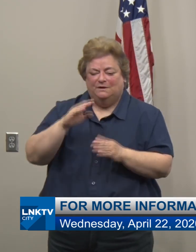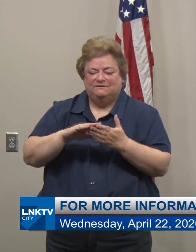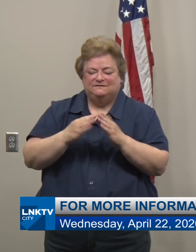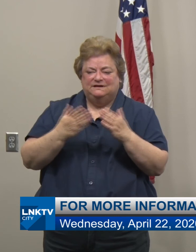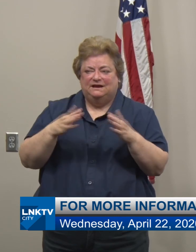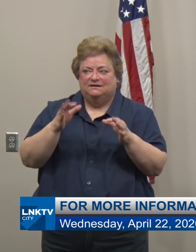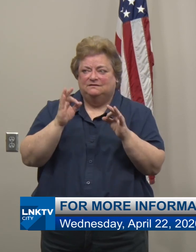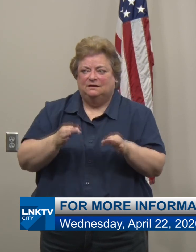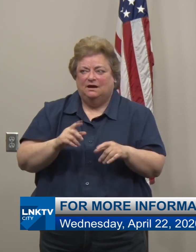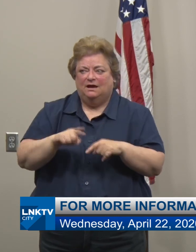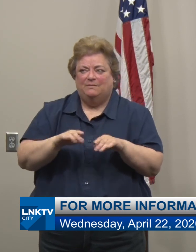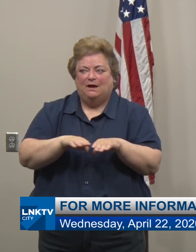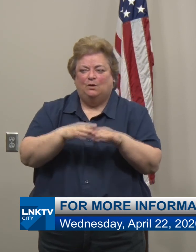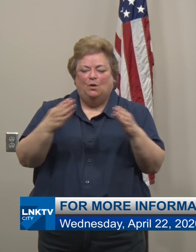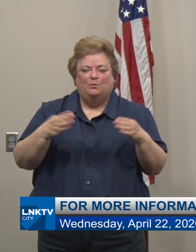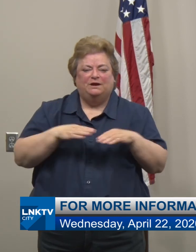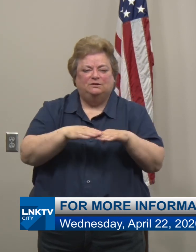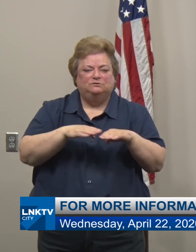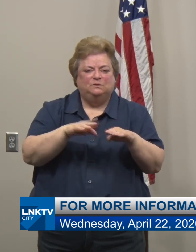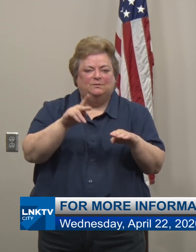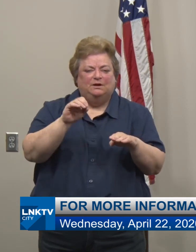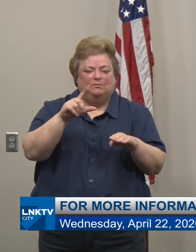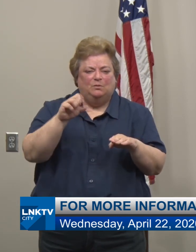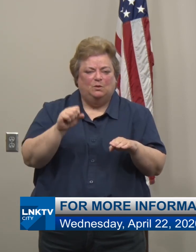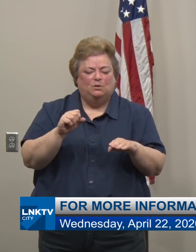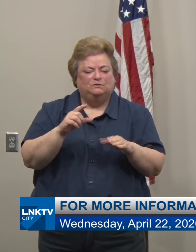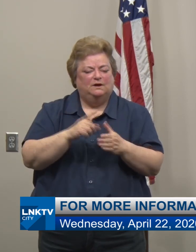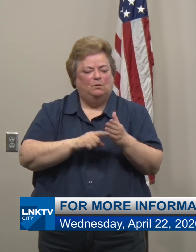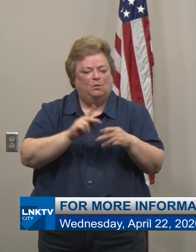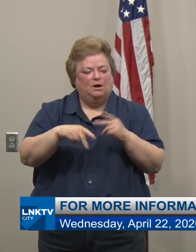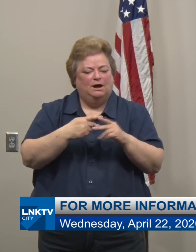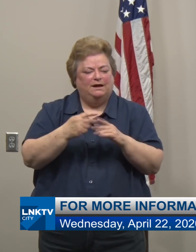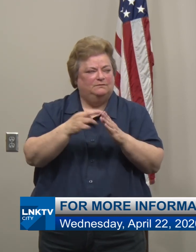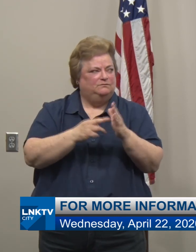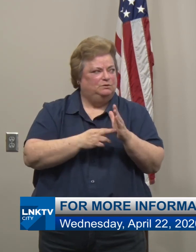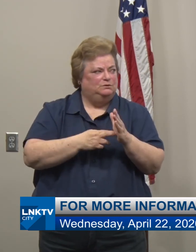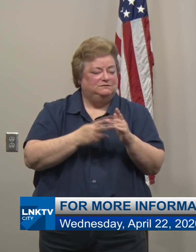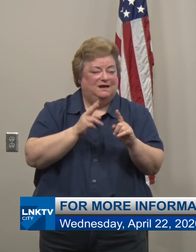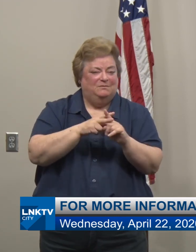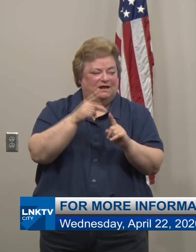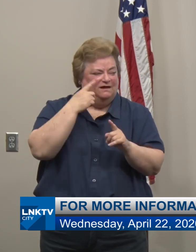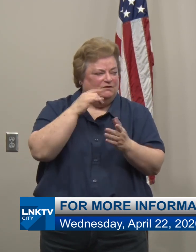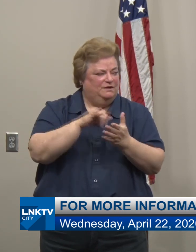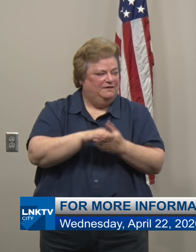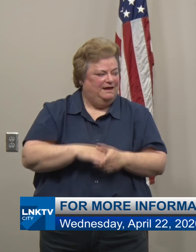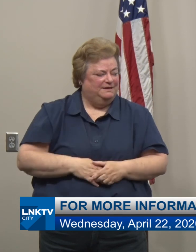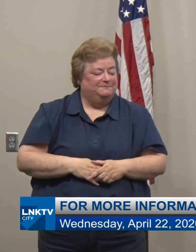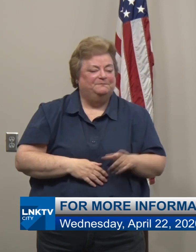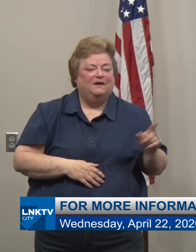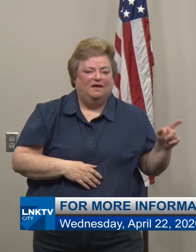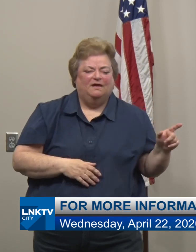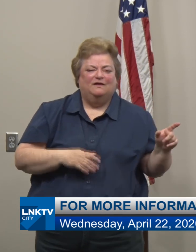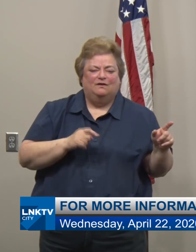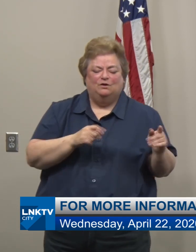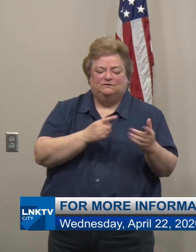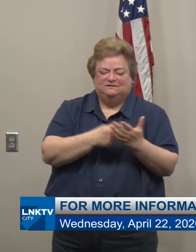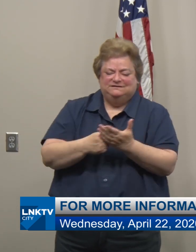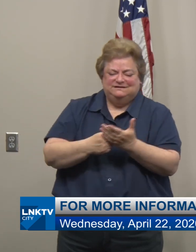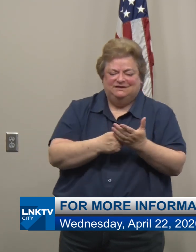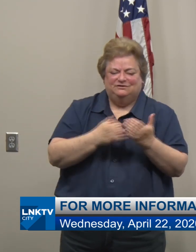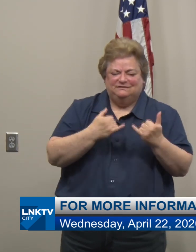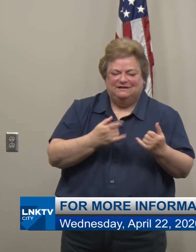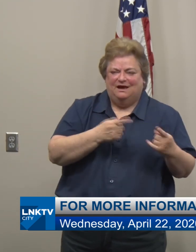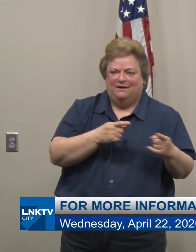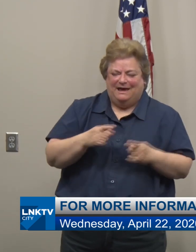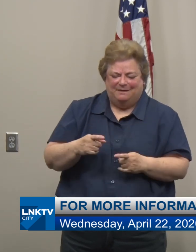any decisions on opening pools and what kind of rules would apply to that. Yeah. Those discussions are happening right now. I can